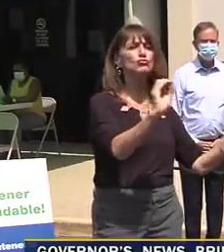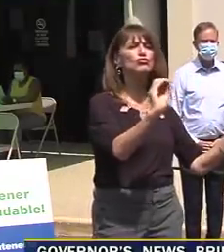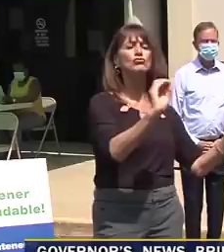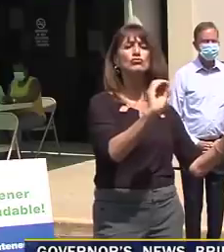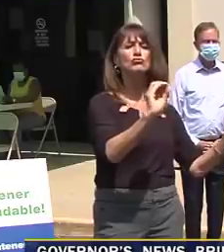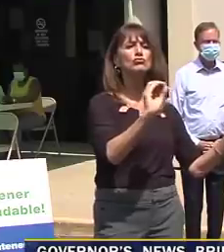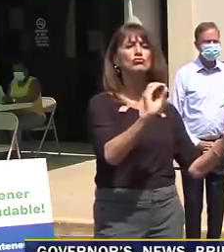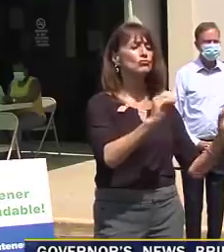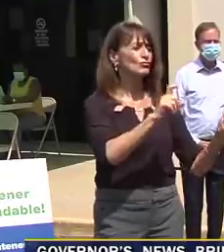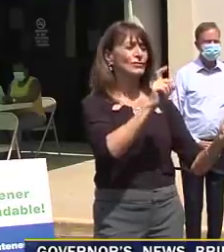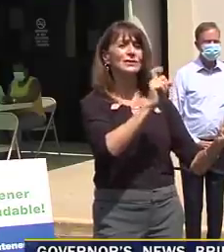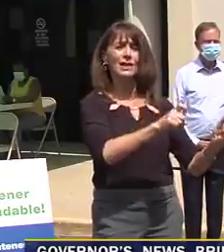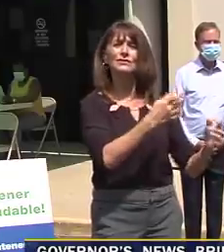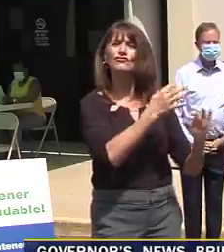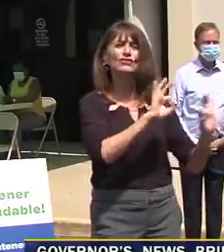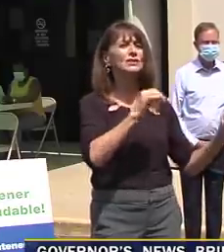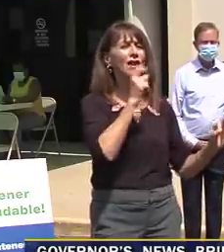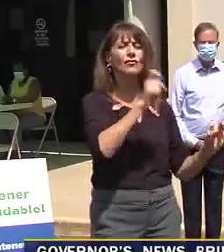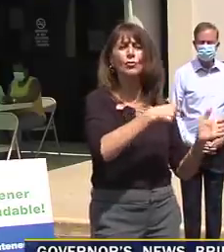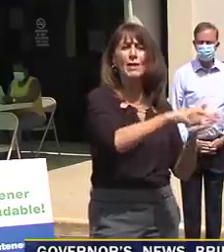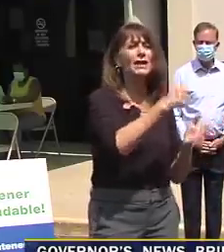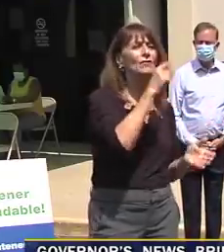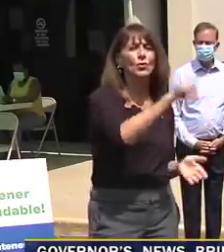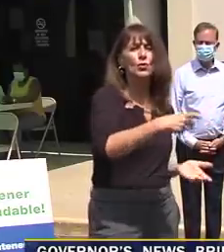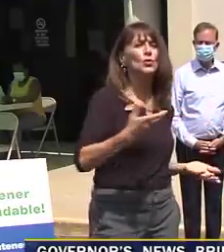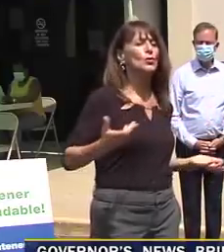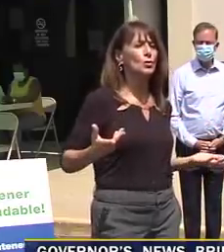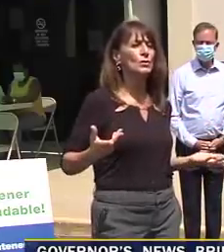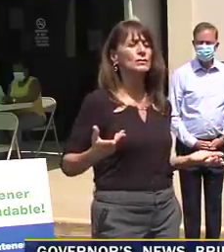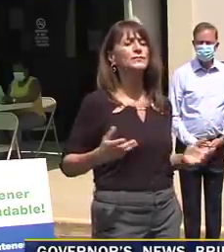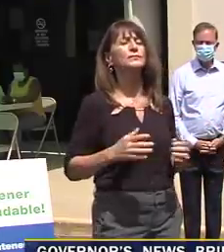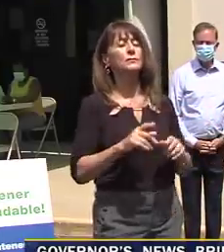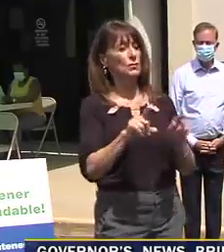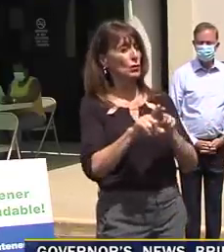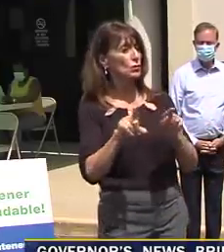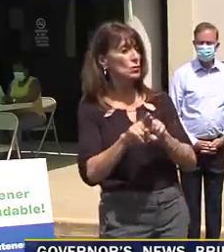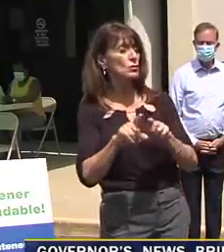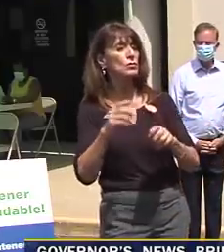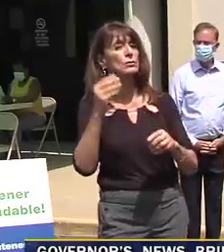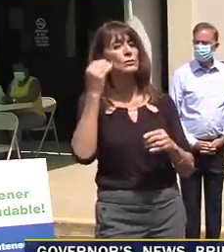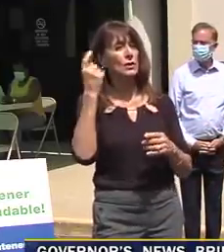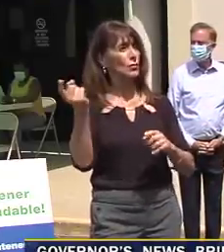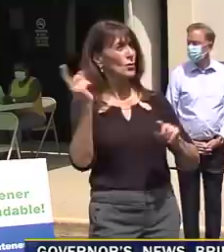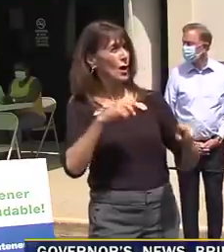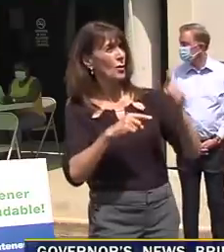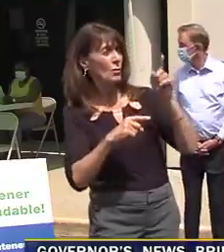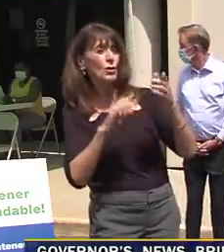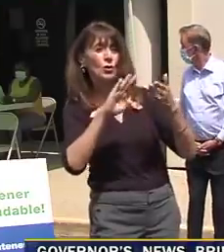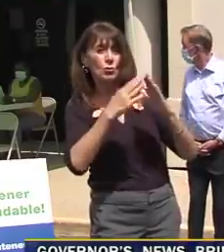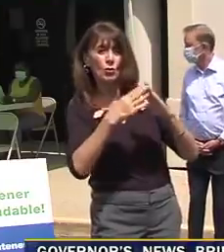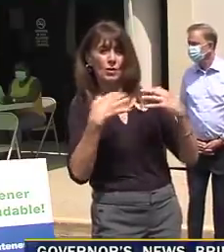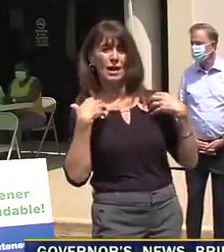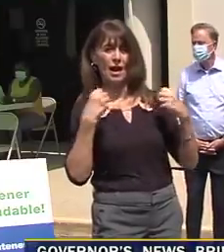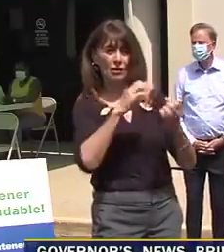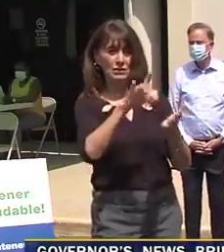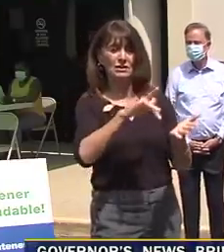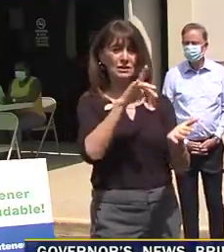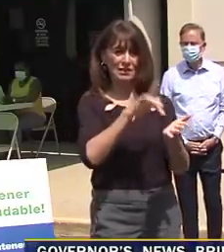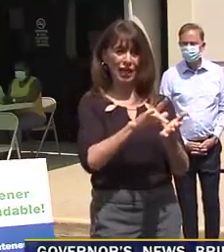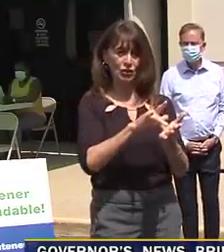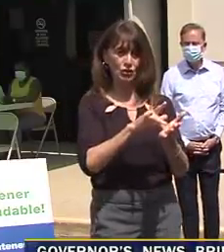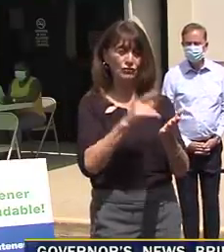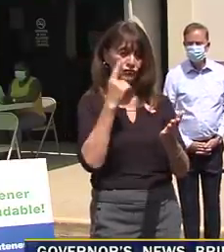test is free to you. And by the way, if you come to the community health center to